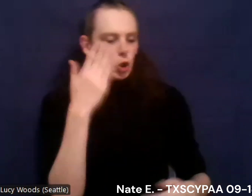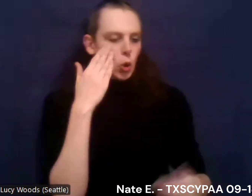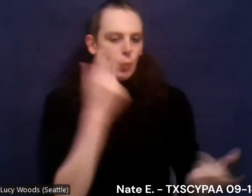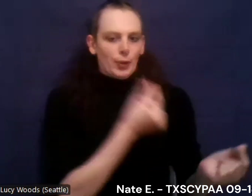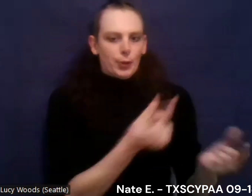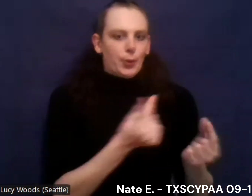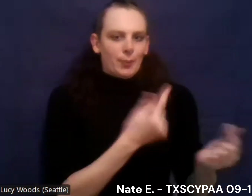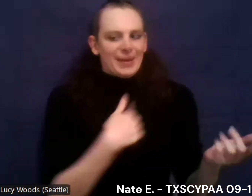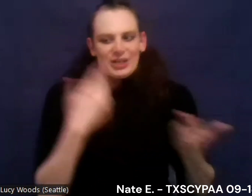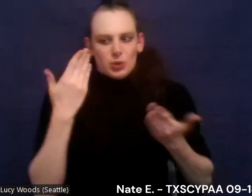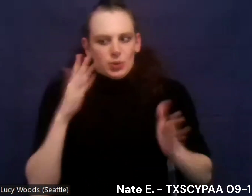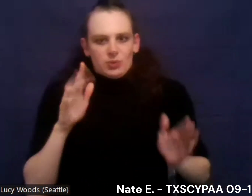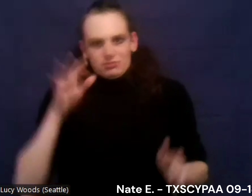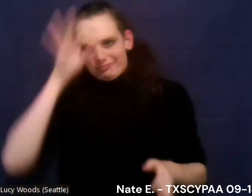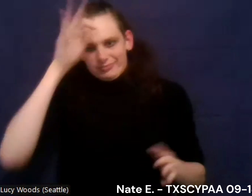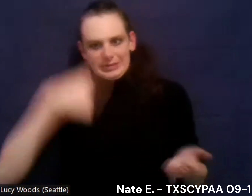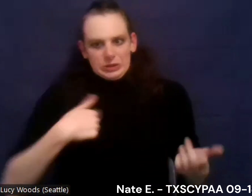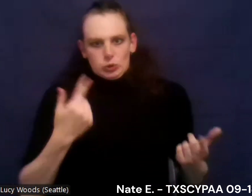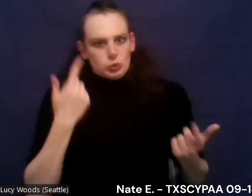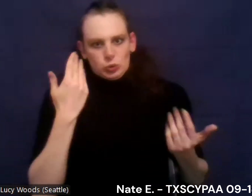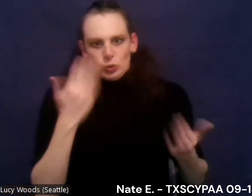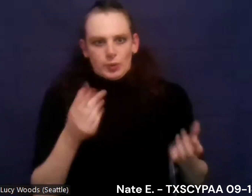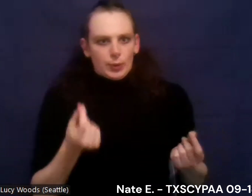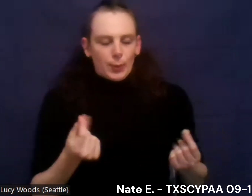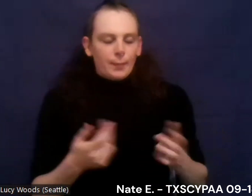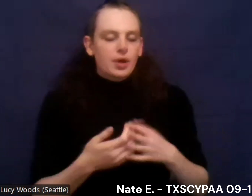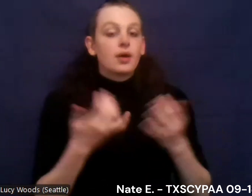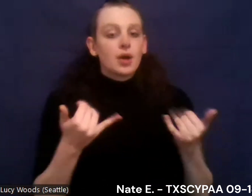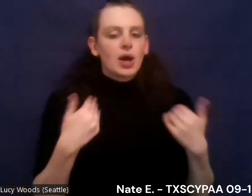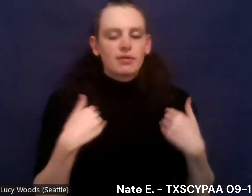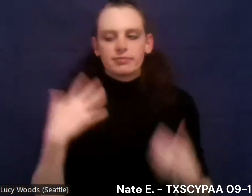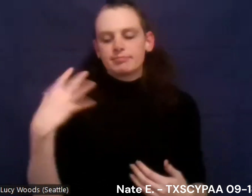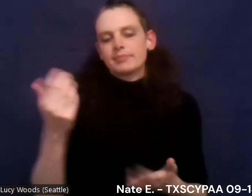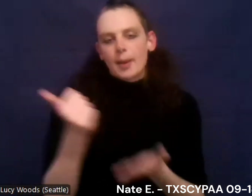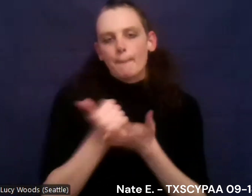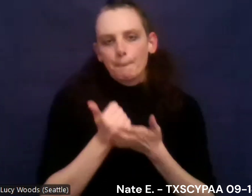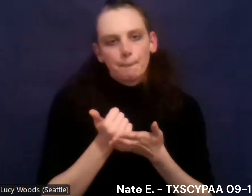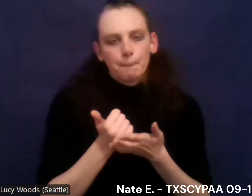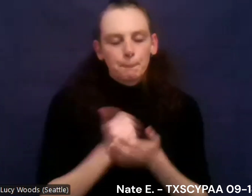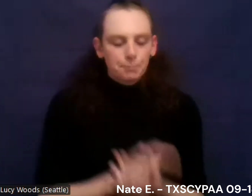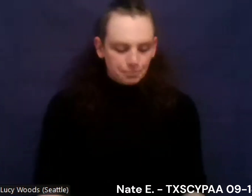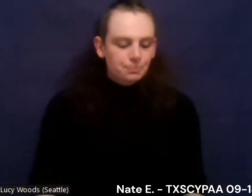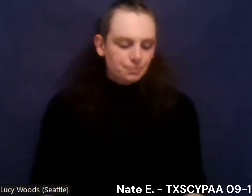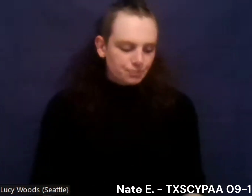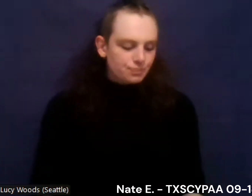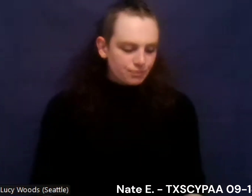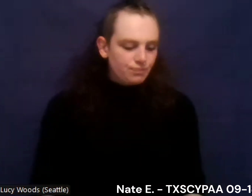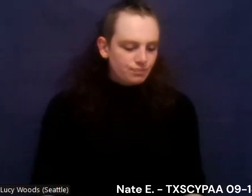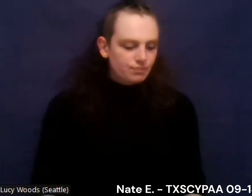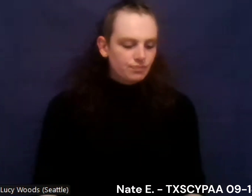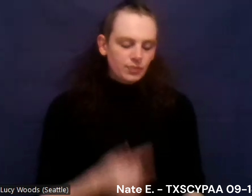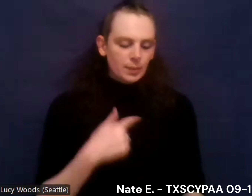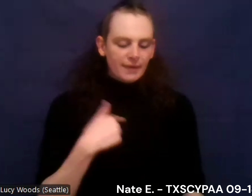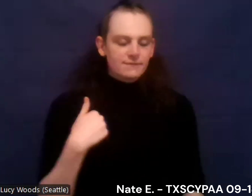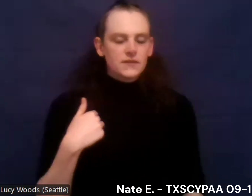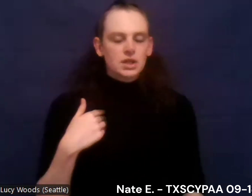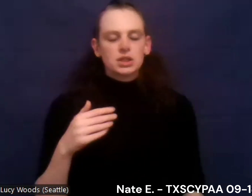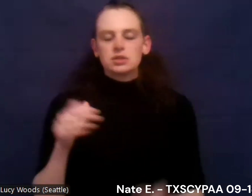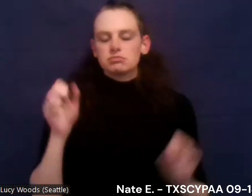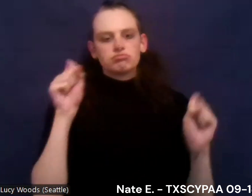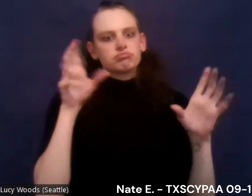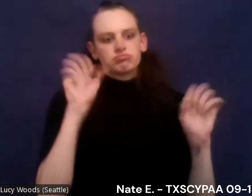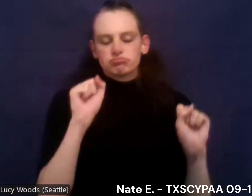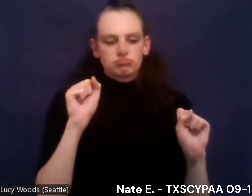And luckily now I've gotten some outside help and I've gotten a lot of amazing results from the 12